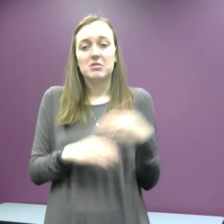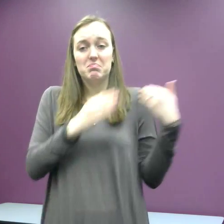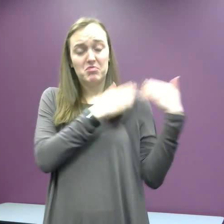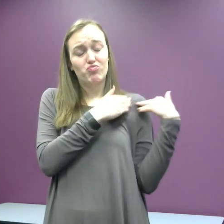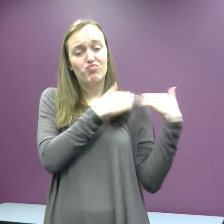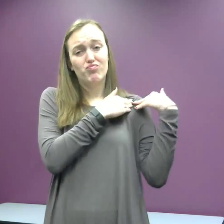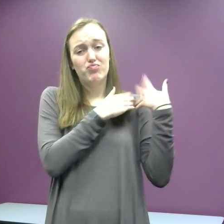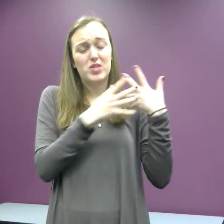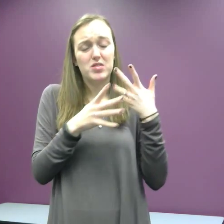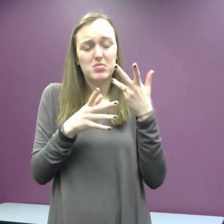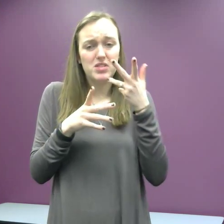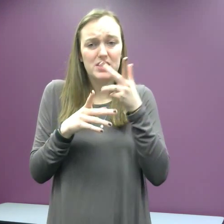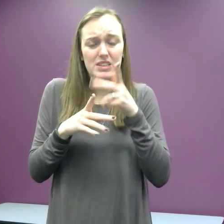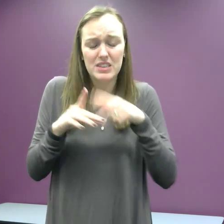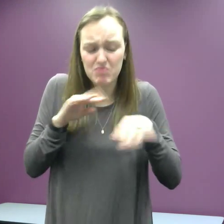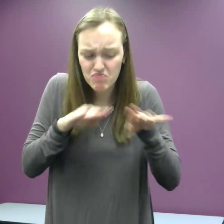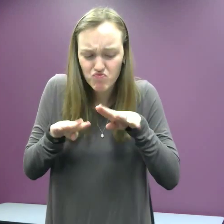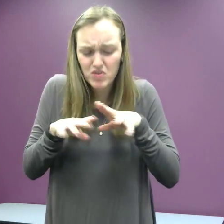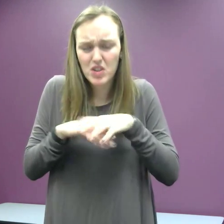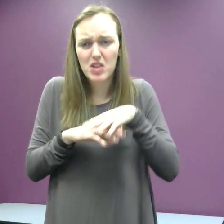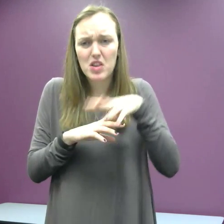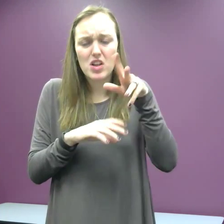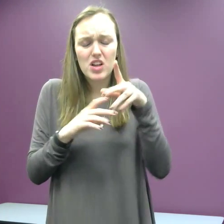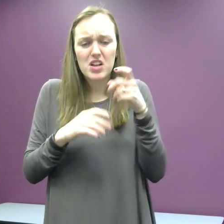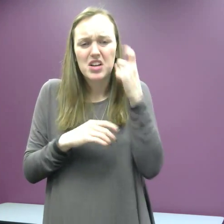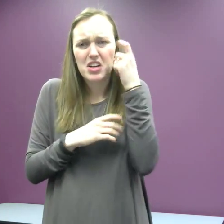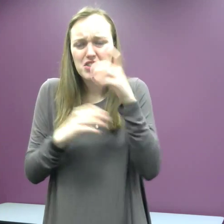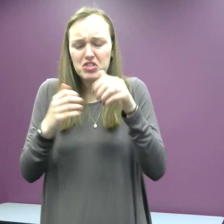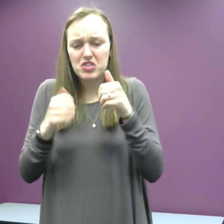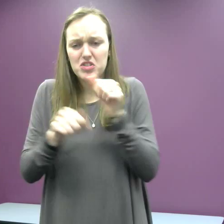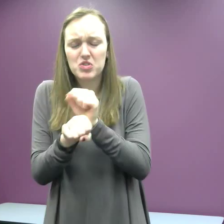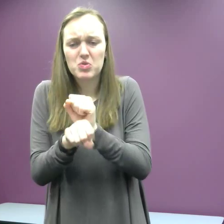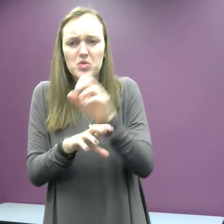and the waterfall and the lights and everything that goes with it.